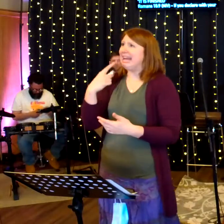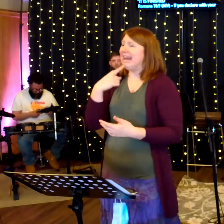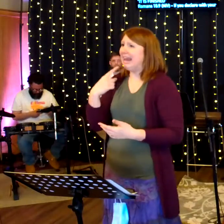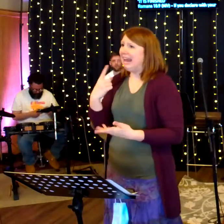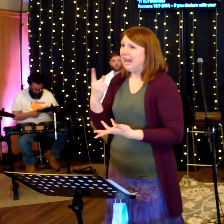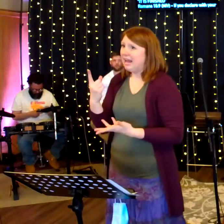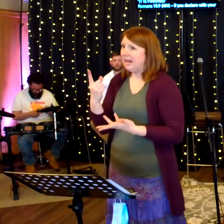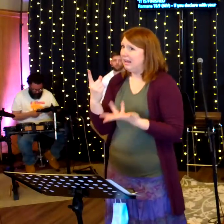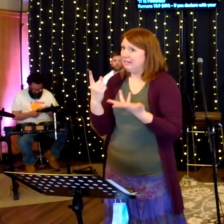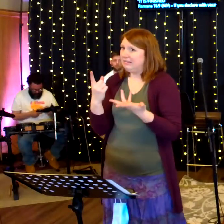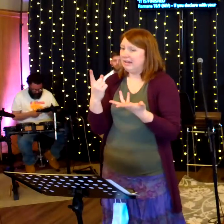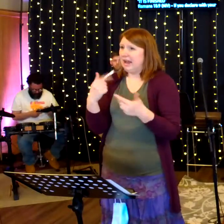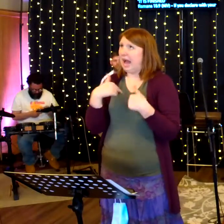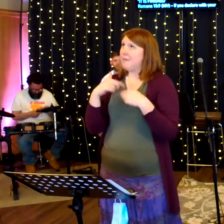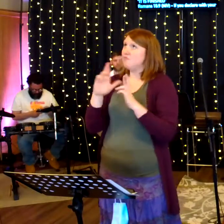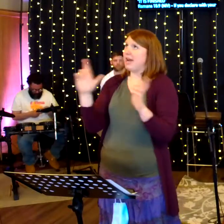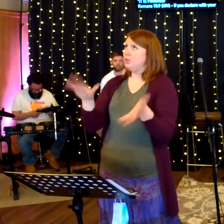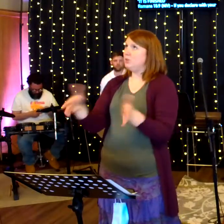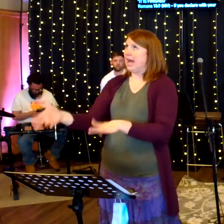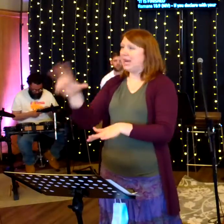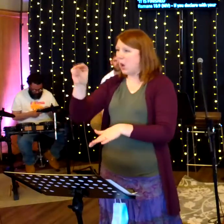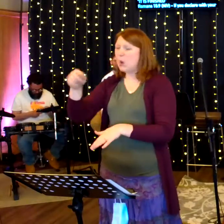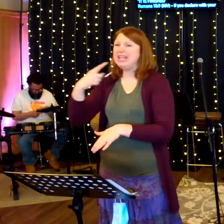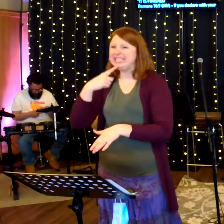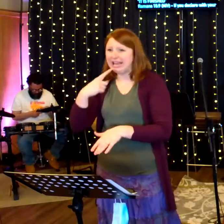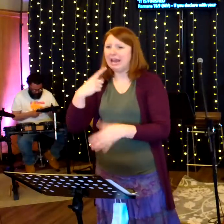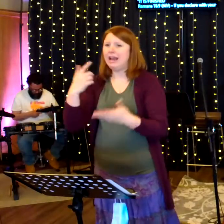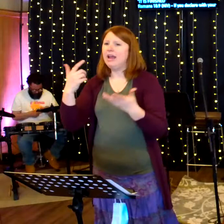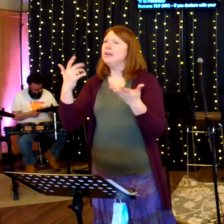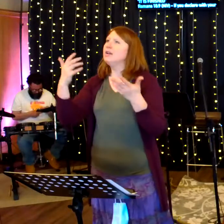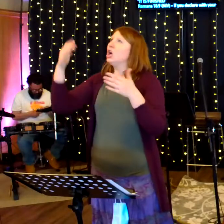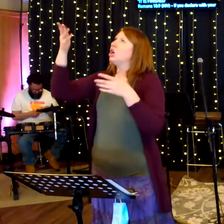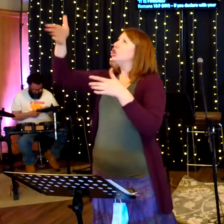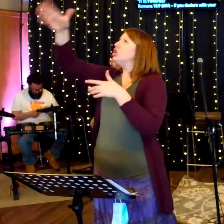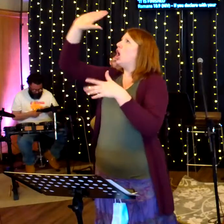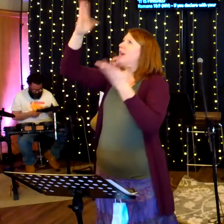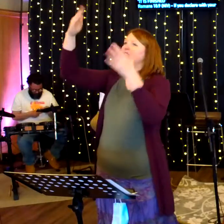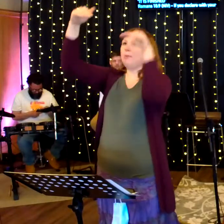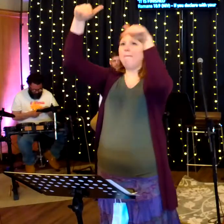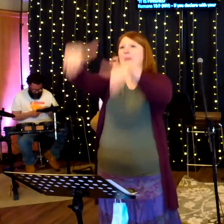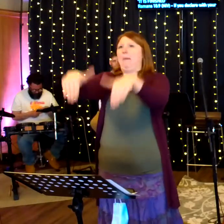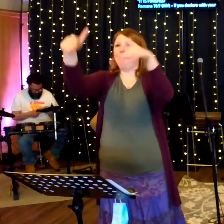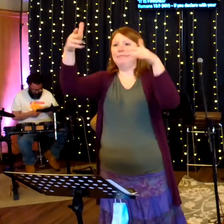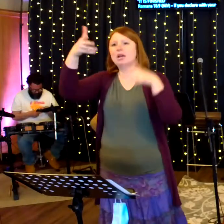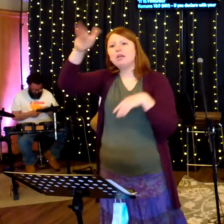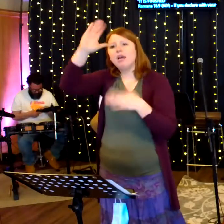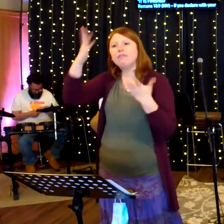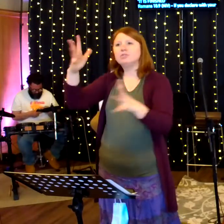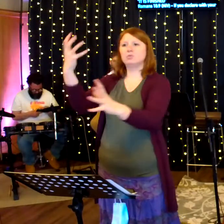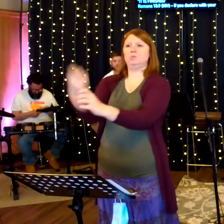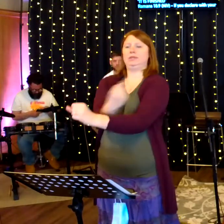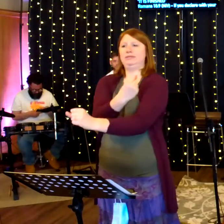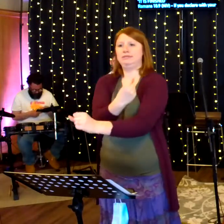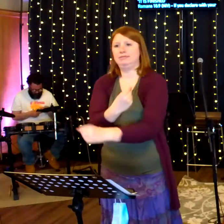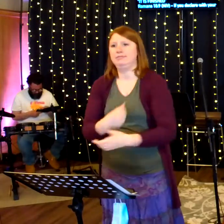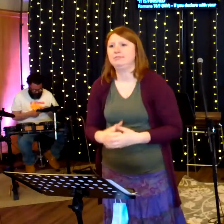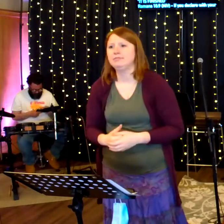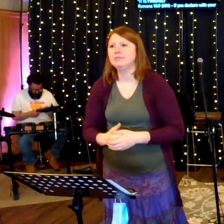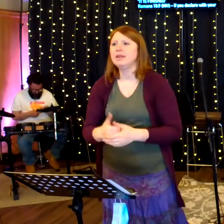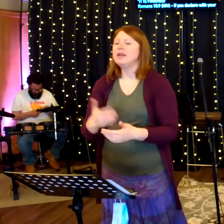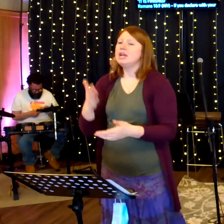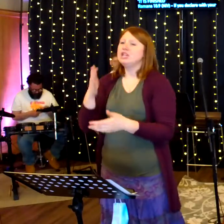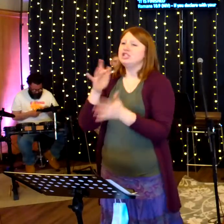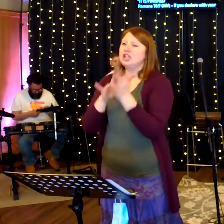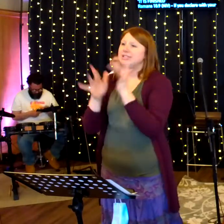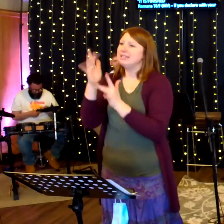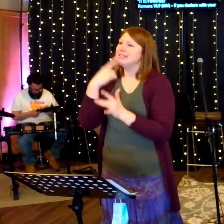It's a declaration that he has accomplished everything that he has come to do. His work is